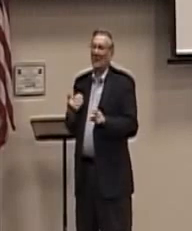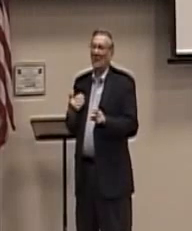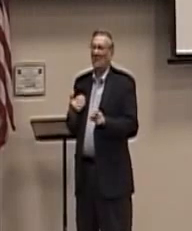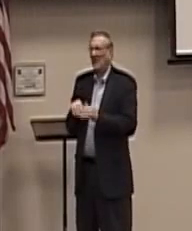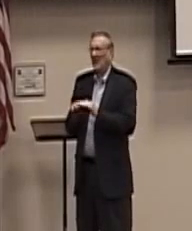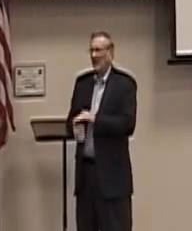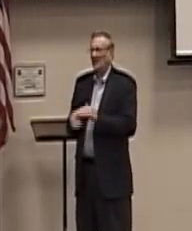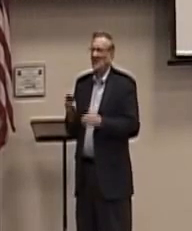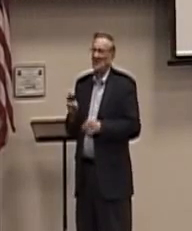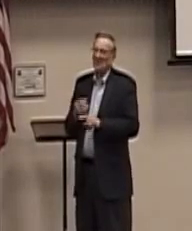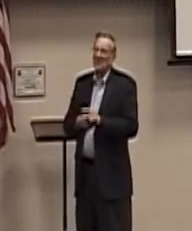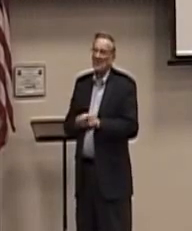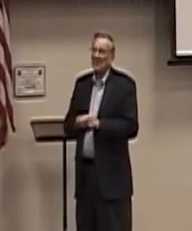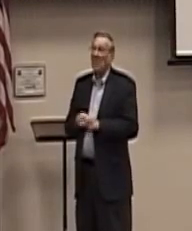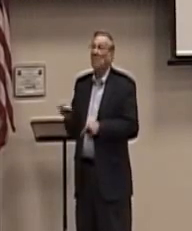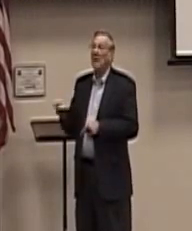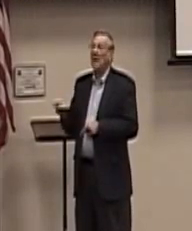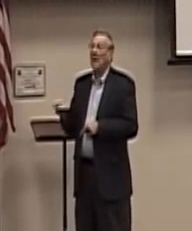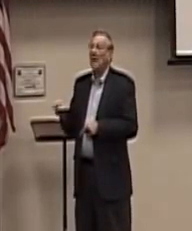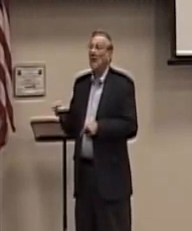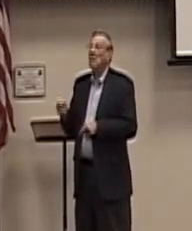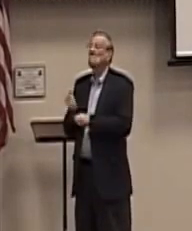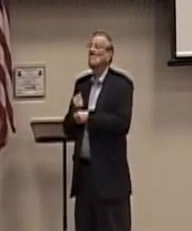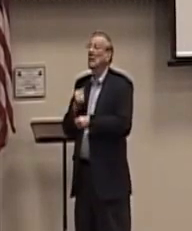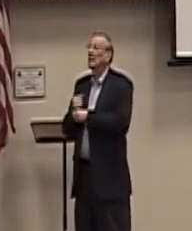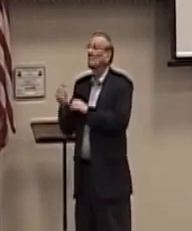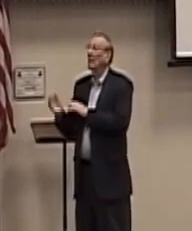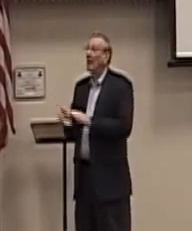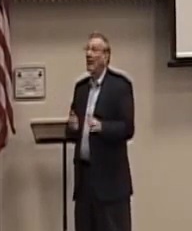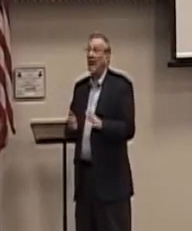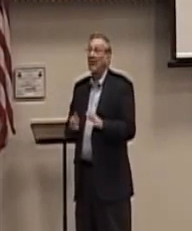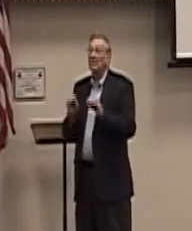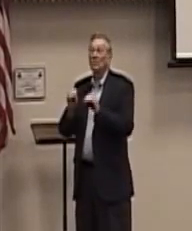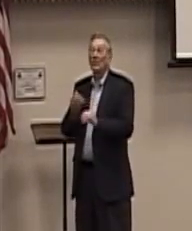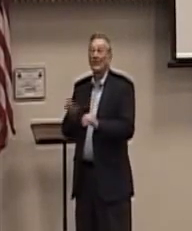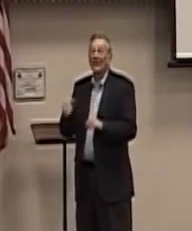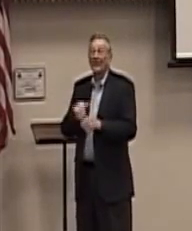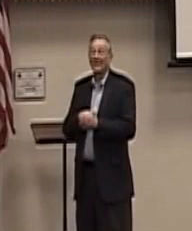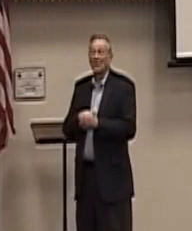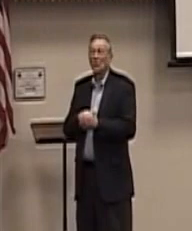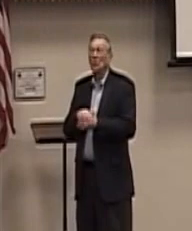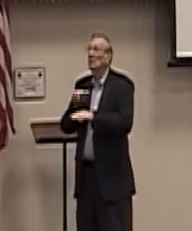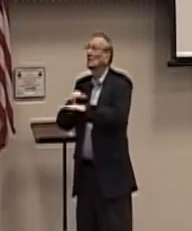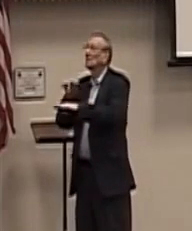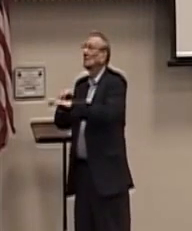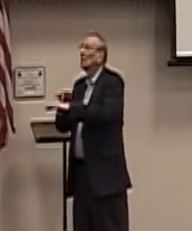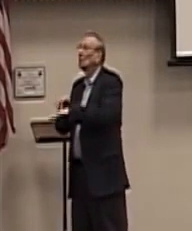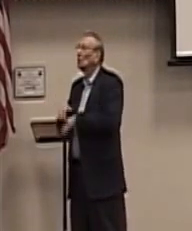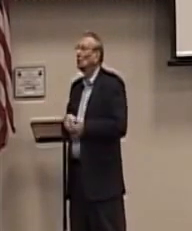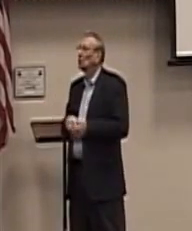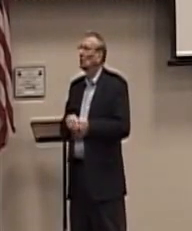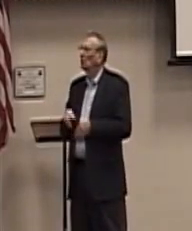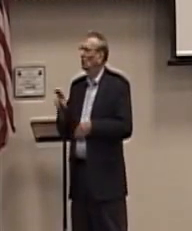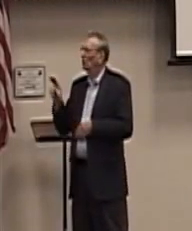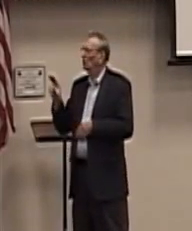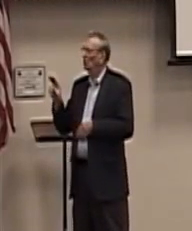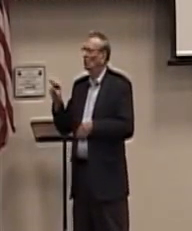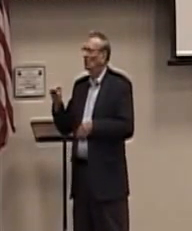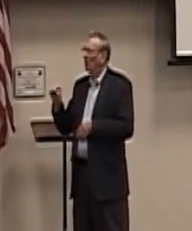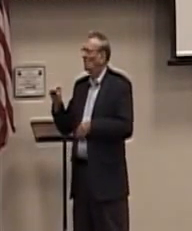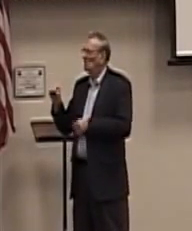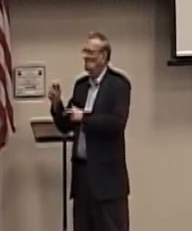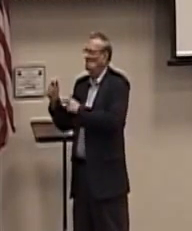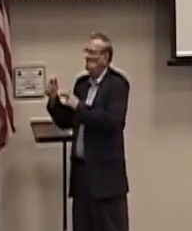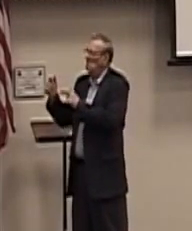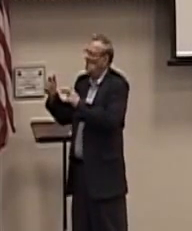less. And they have been making plans and putting things into place to reach out to UNAM. It's the largest university in all of